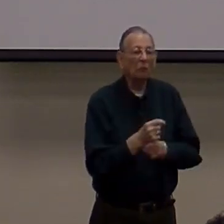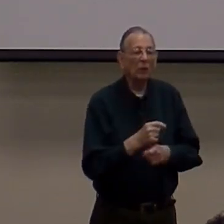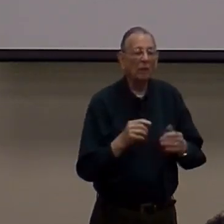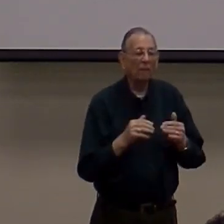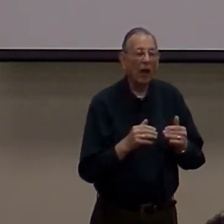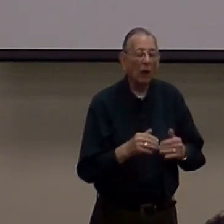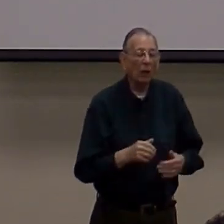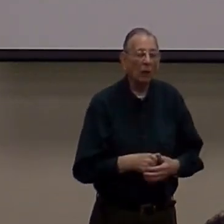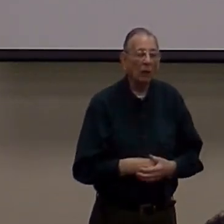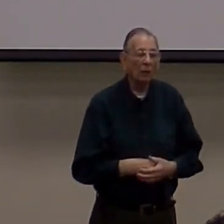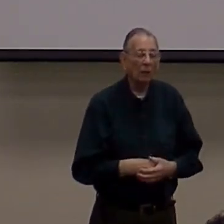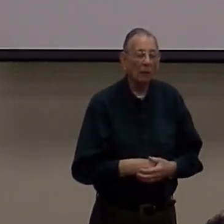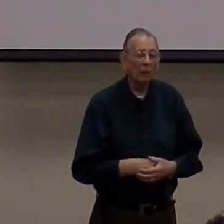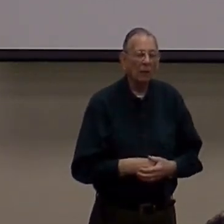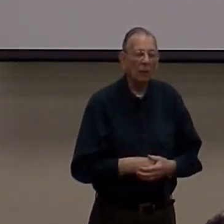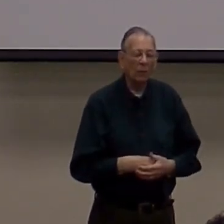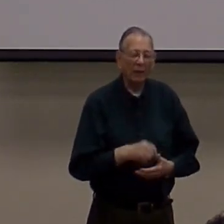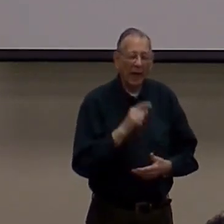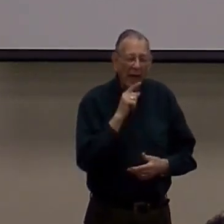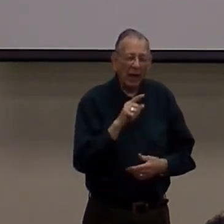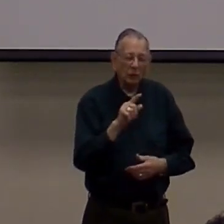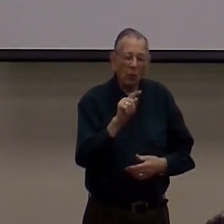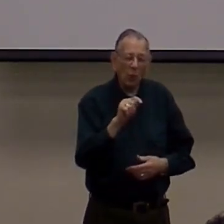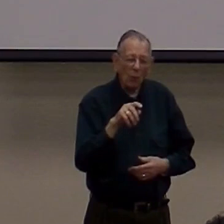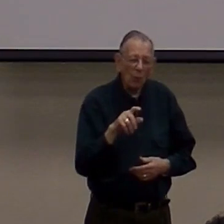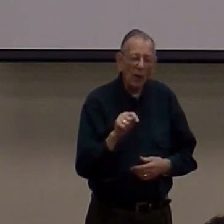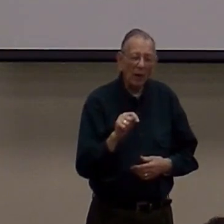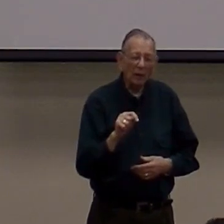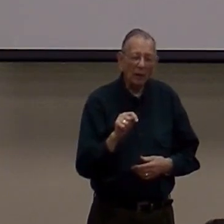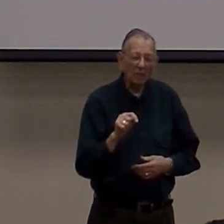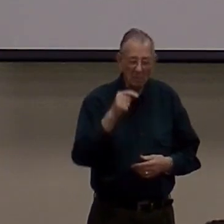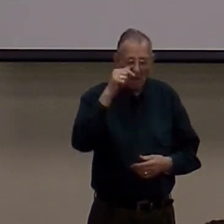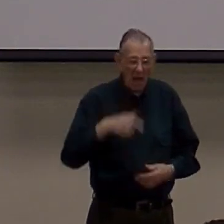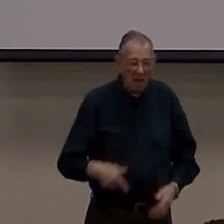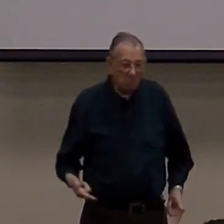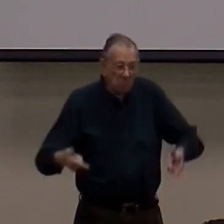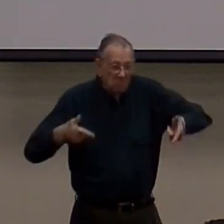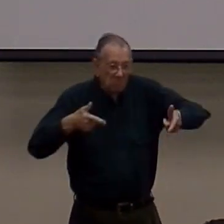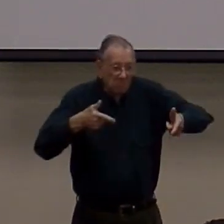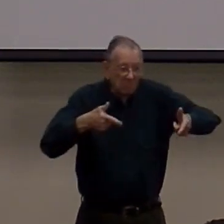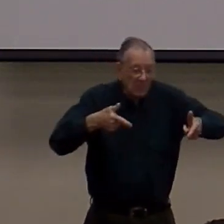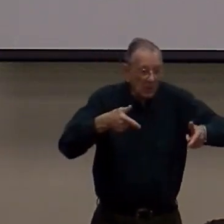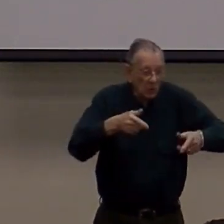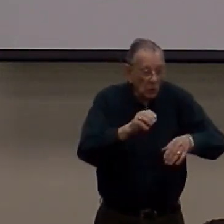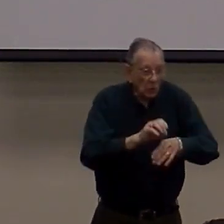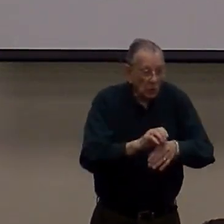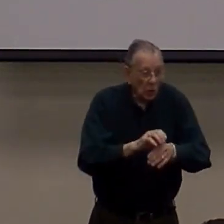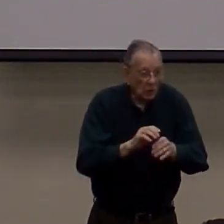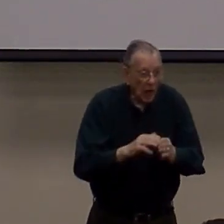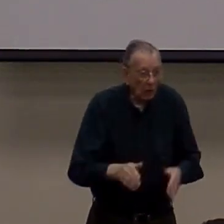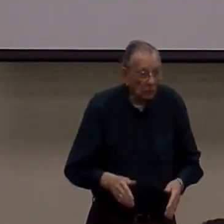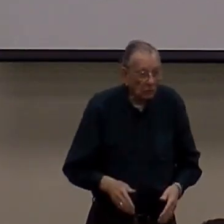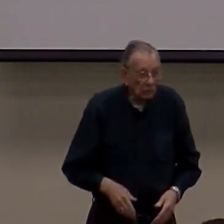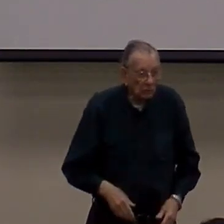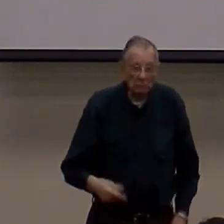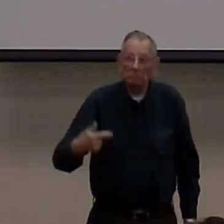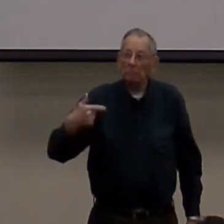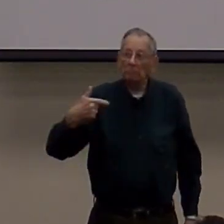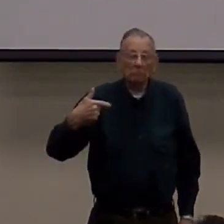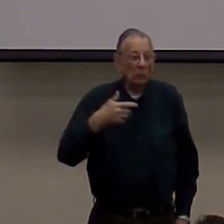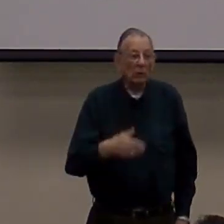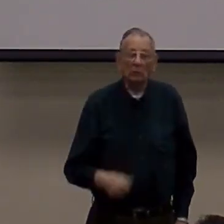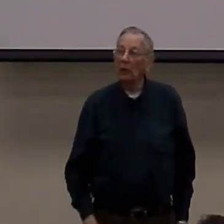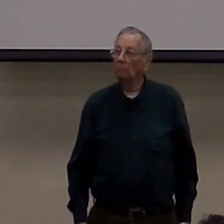fairly? When the actual threat of a gunman comes through the door to shoot you, will